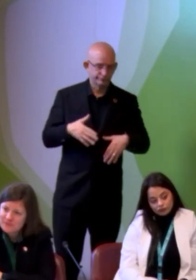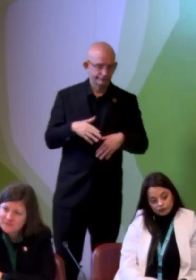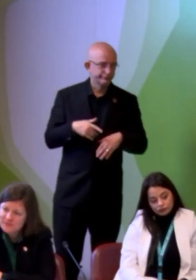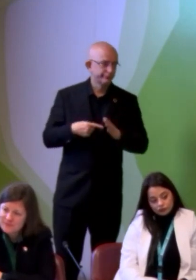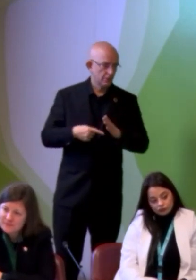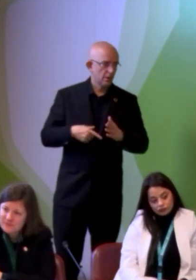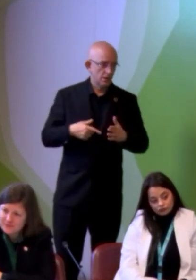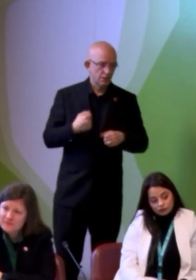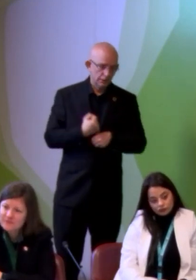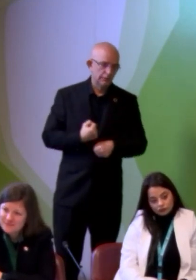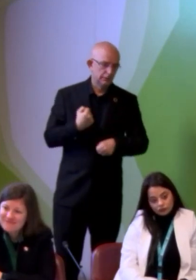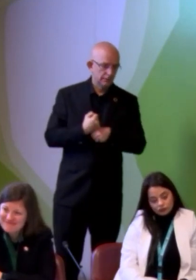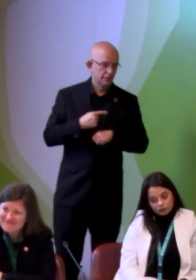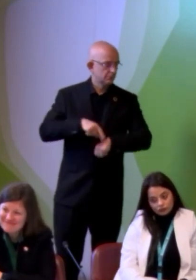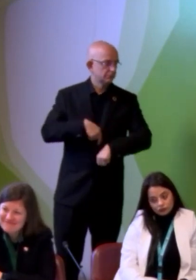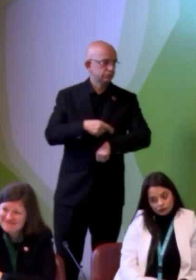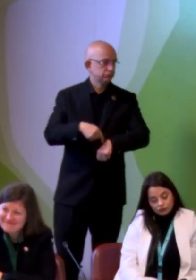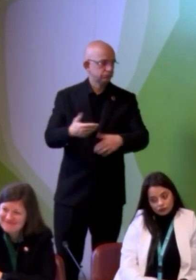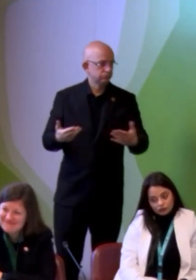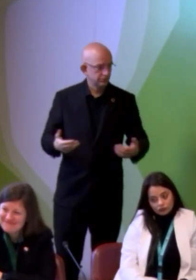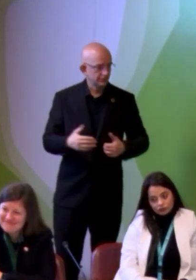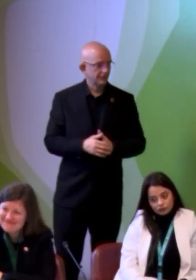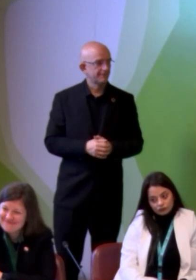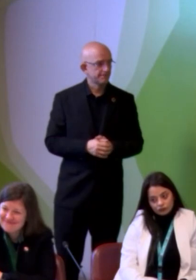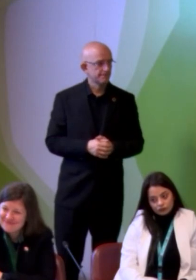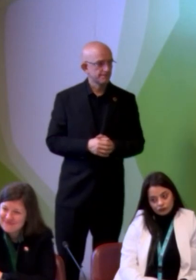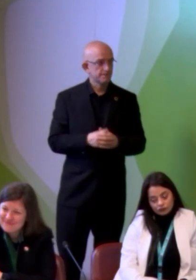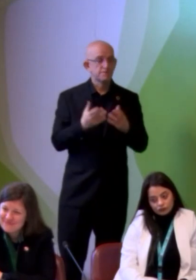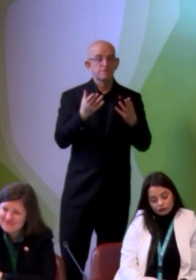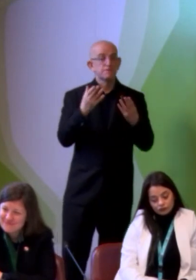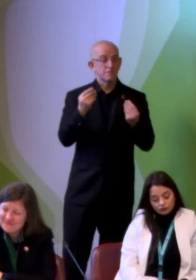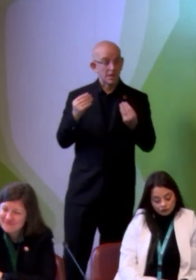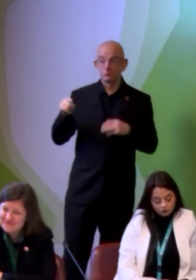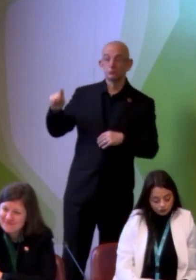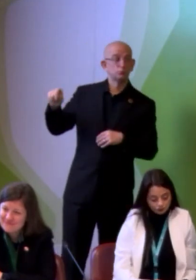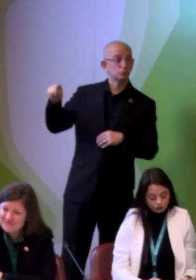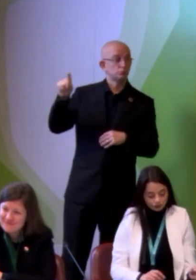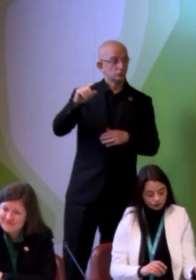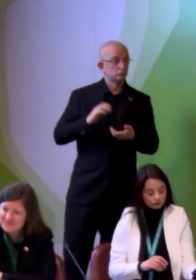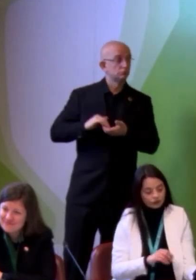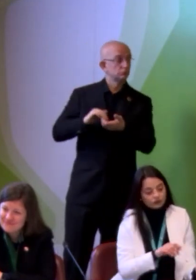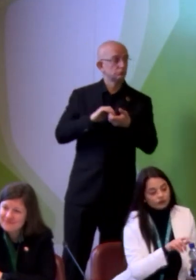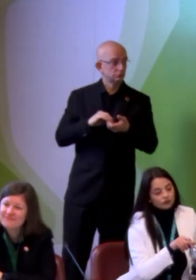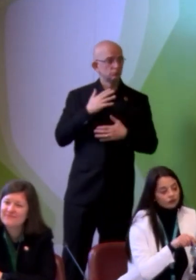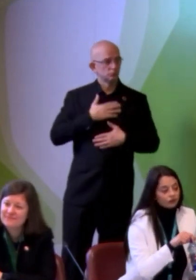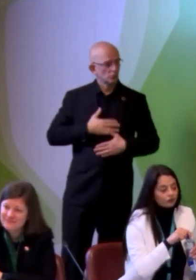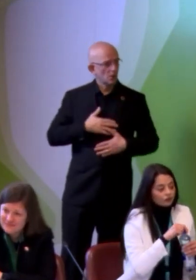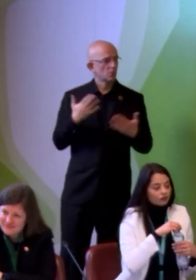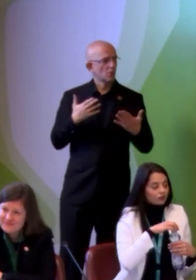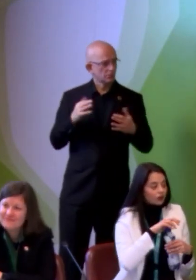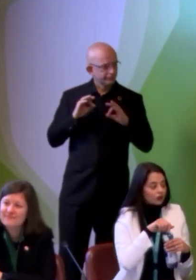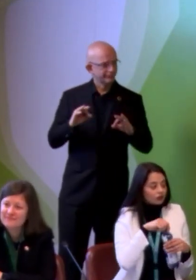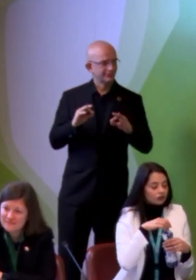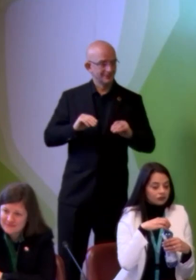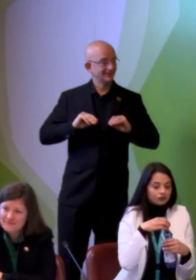Leonard Chesha used to help us in that area to make sure that the teachers are trained at least